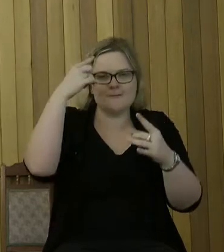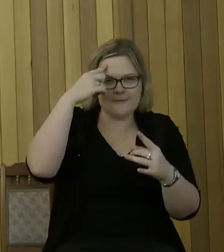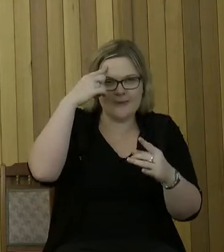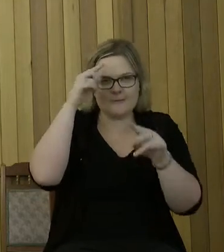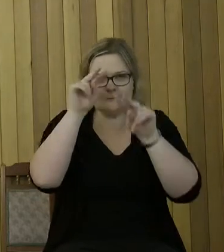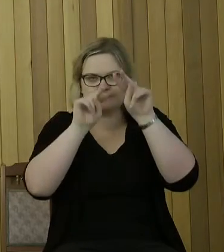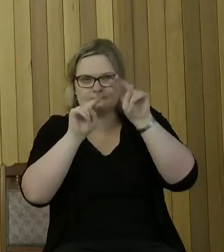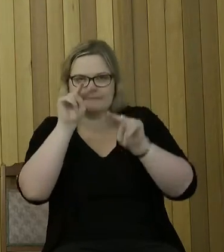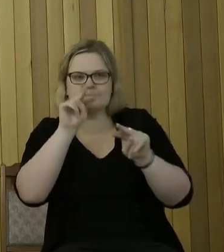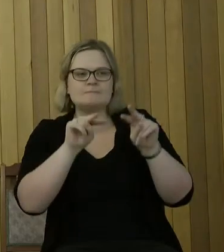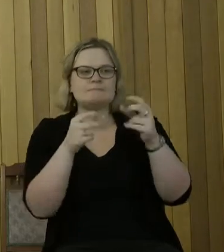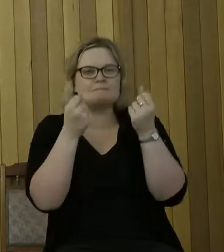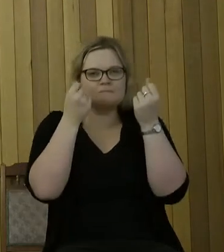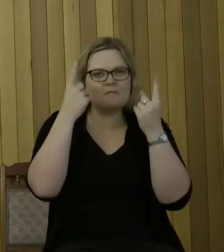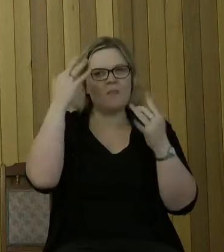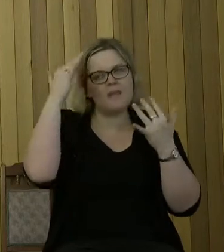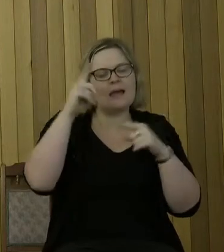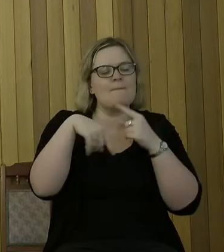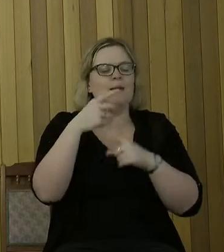him daily.